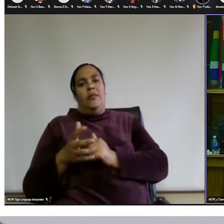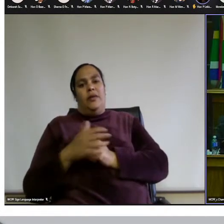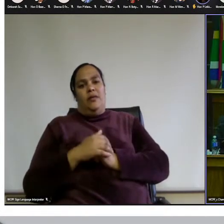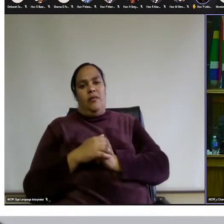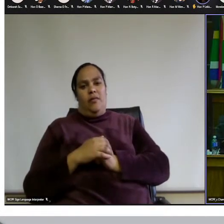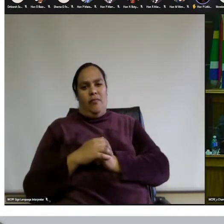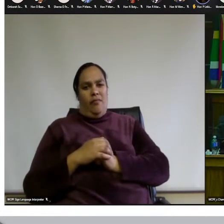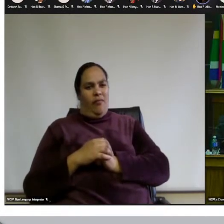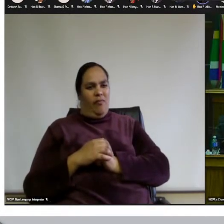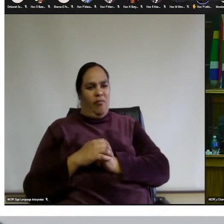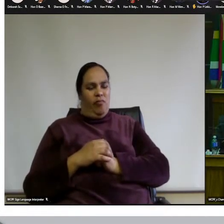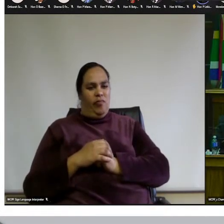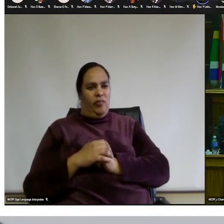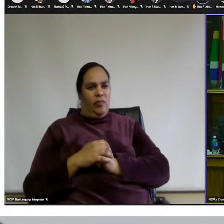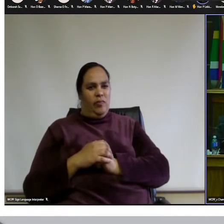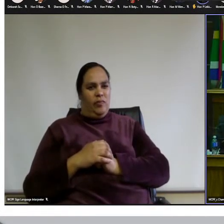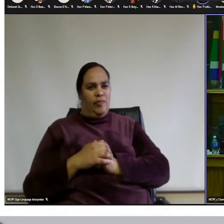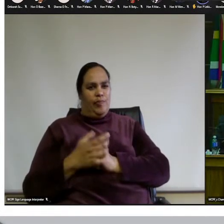ANC.